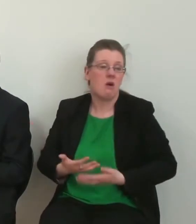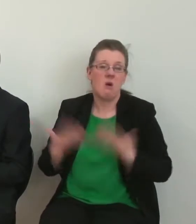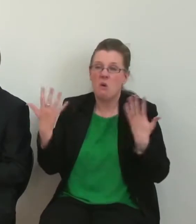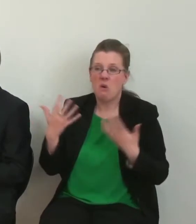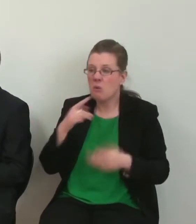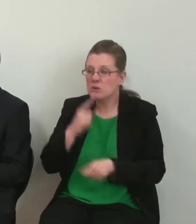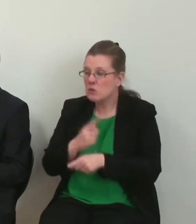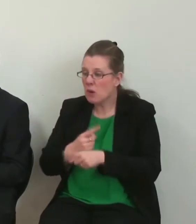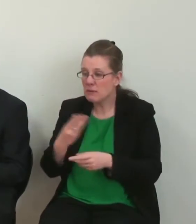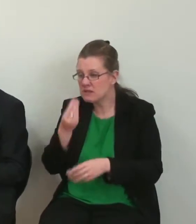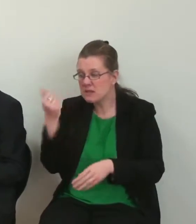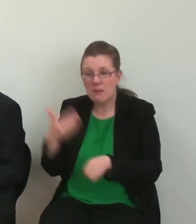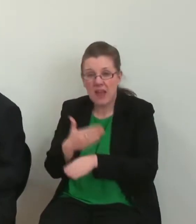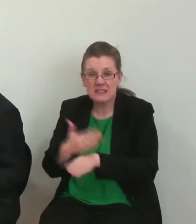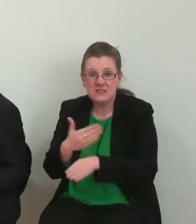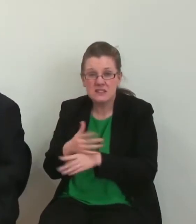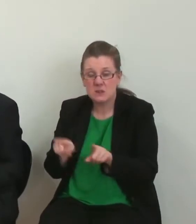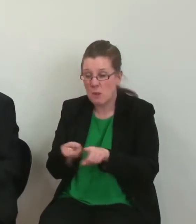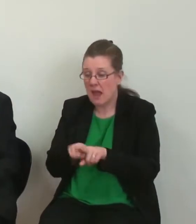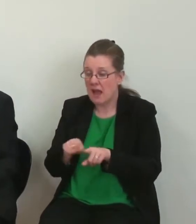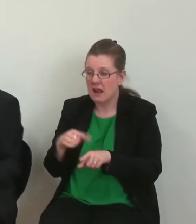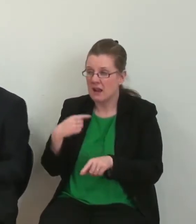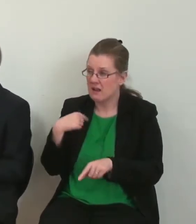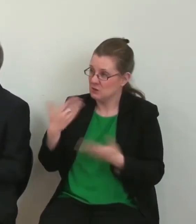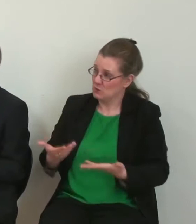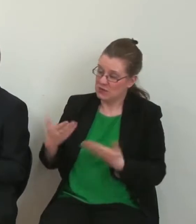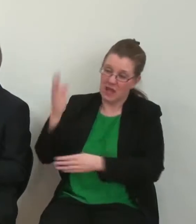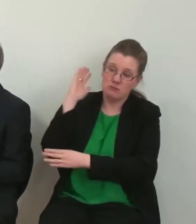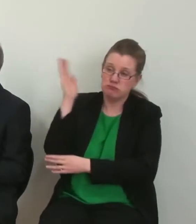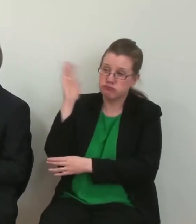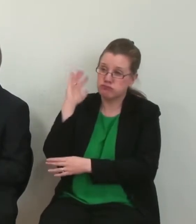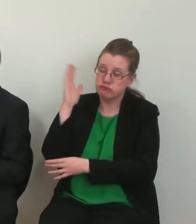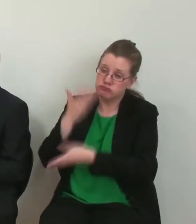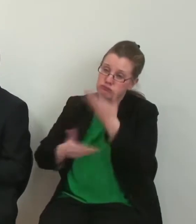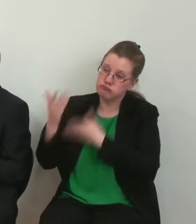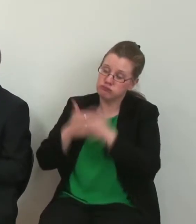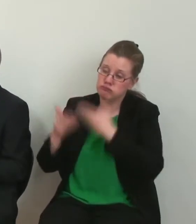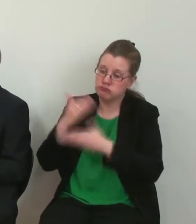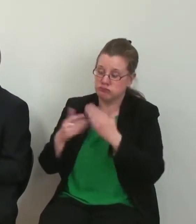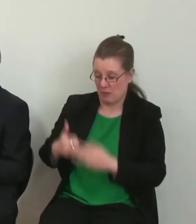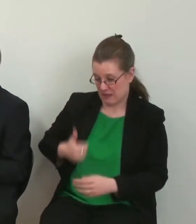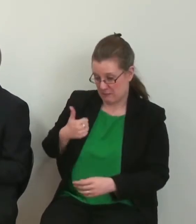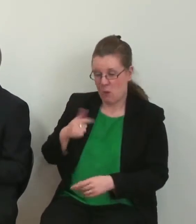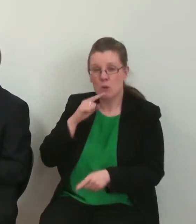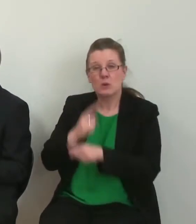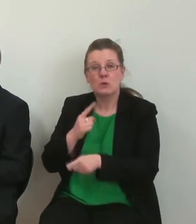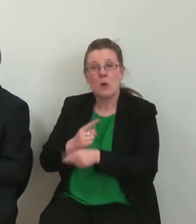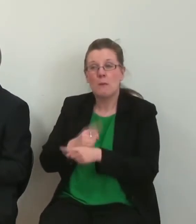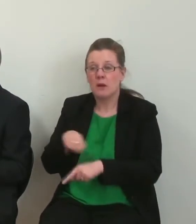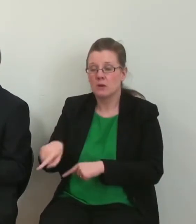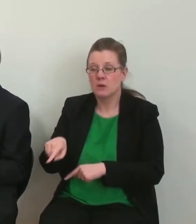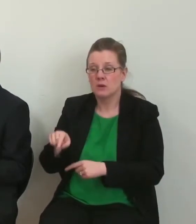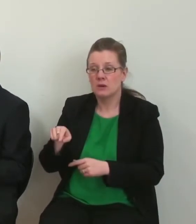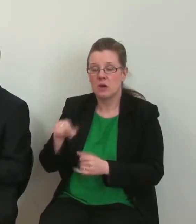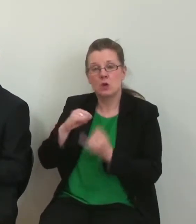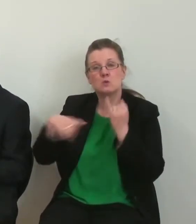about some of the activities as well. Yeah. And we've heard today, I think, possibly this morning, about the social